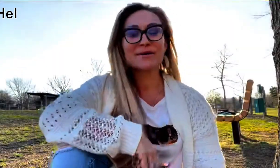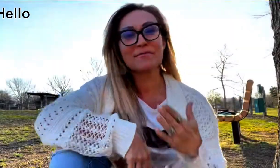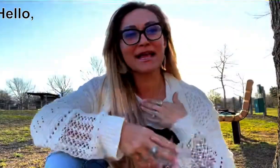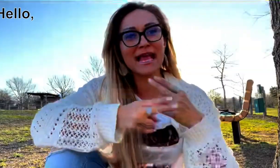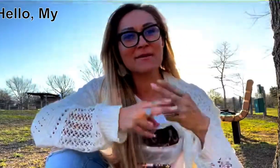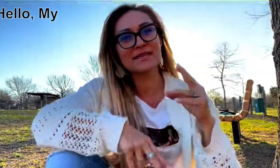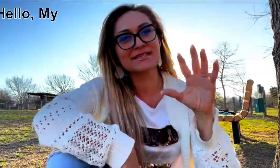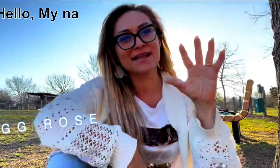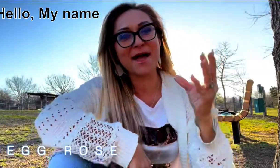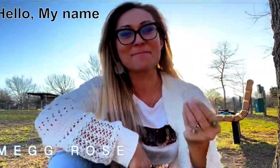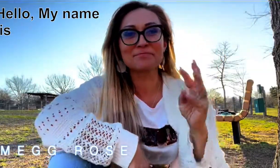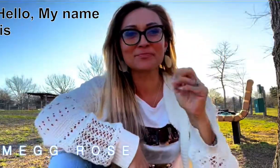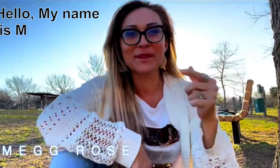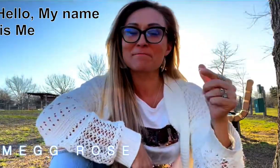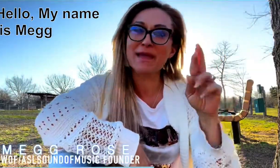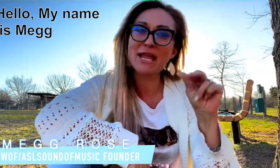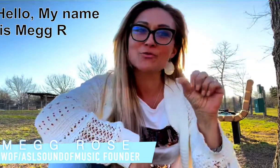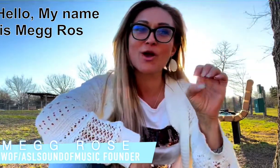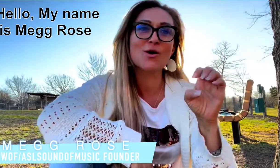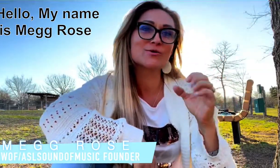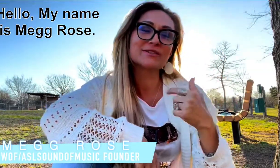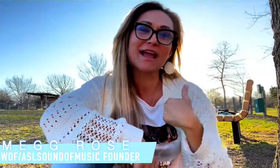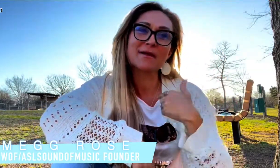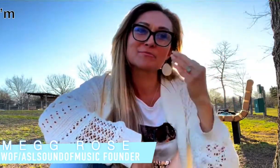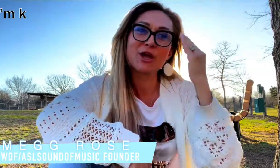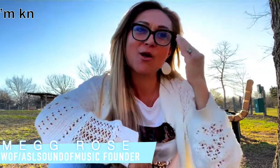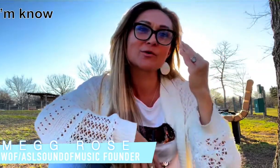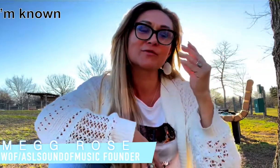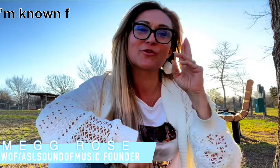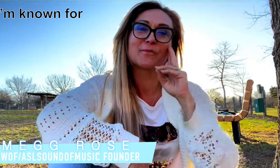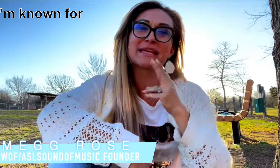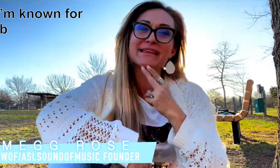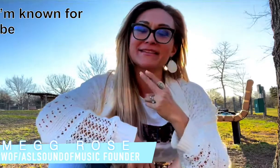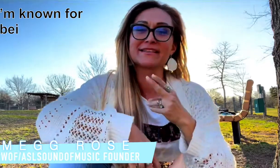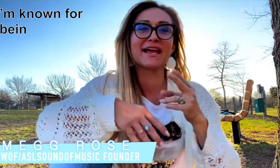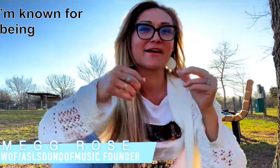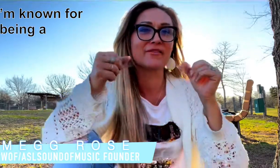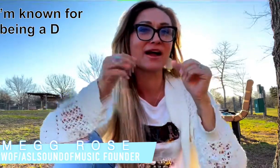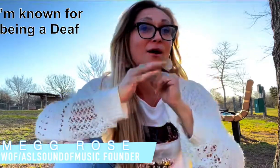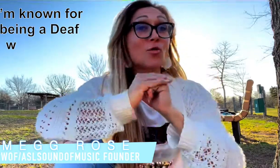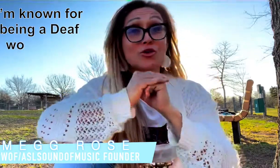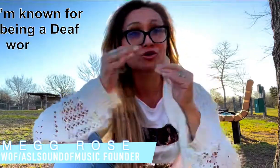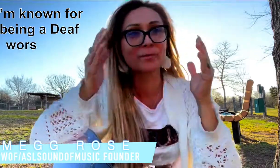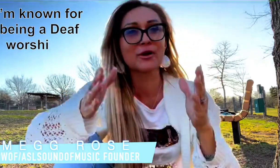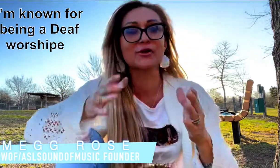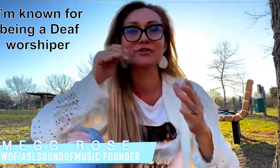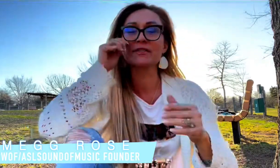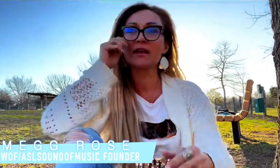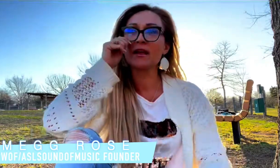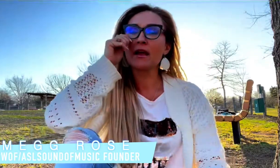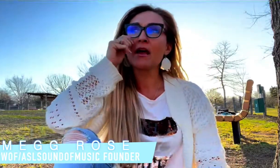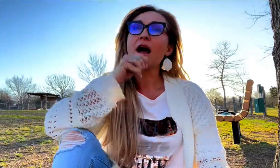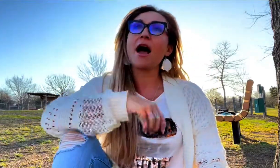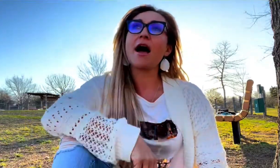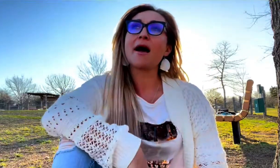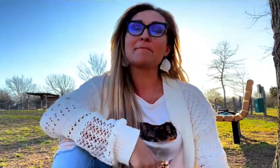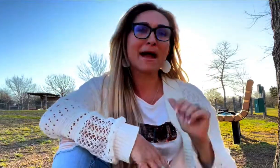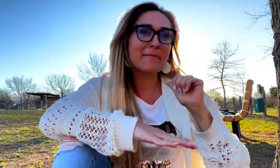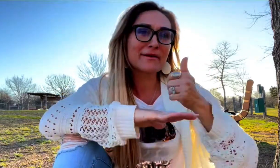My name is Megg Rose. I'm known for being the deaf worshippers. I'm a